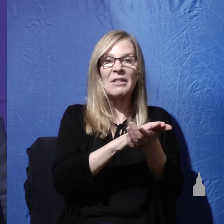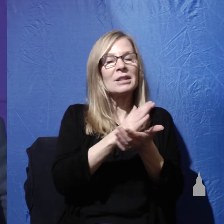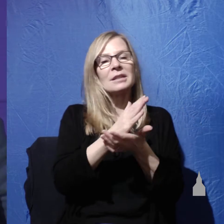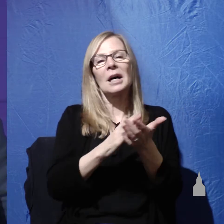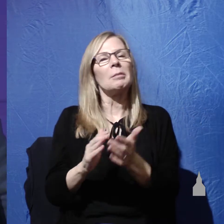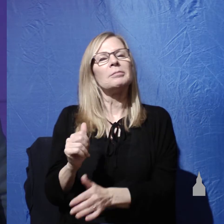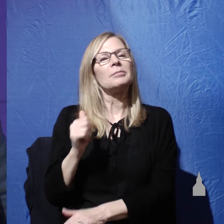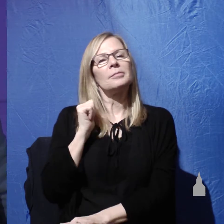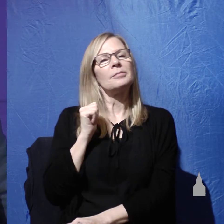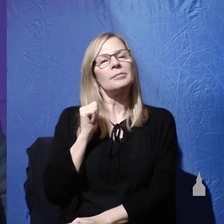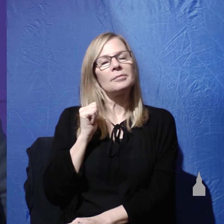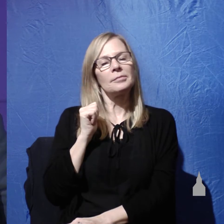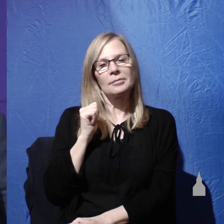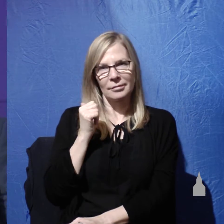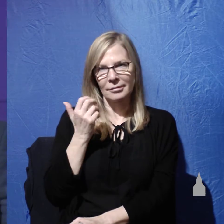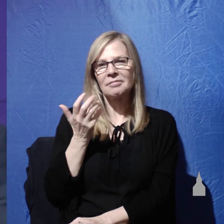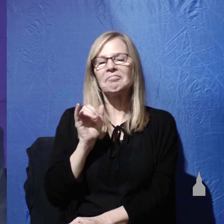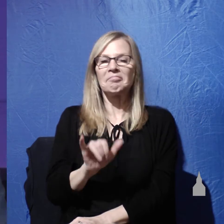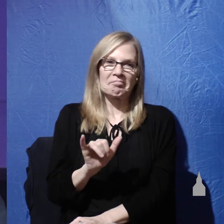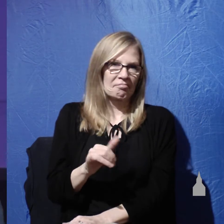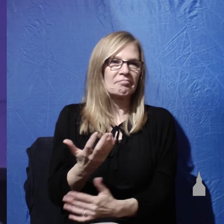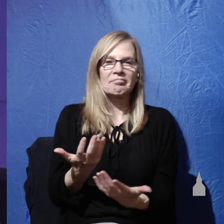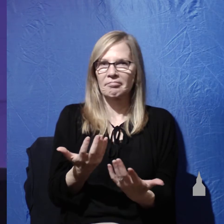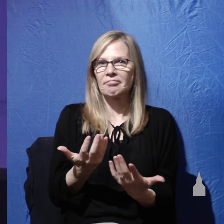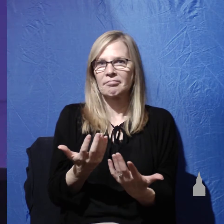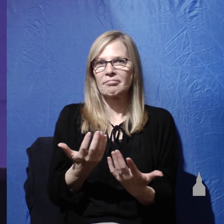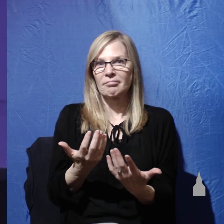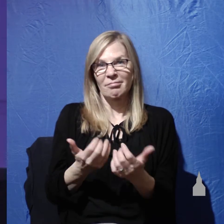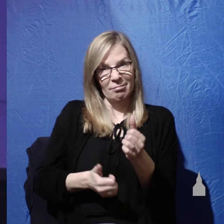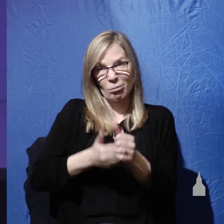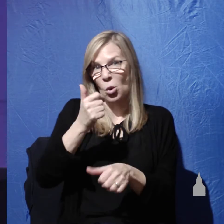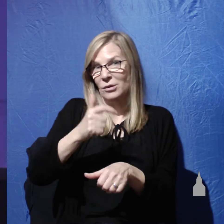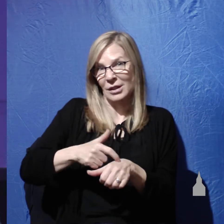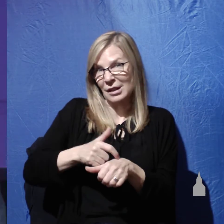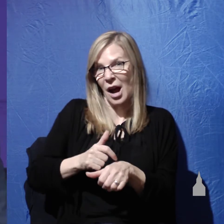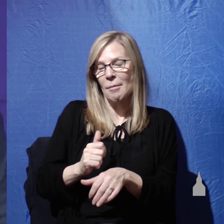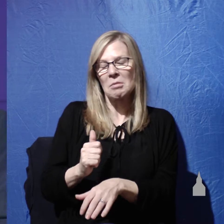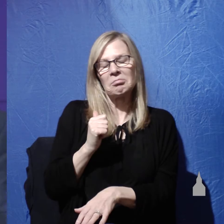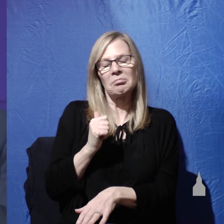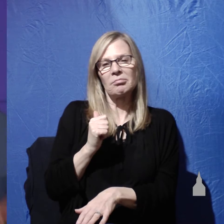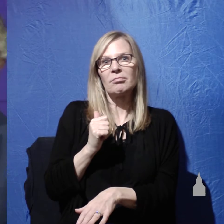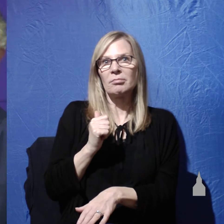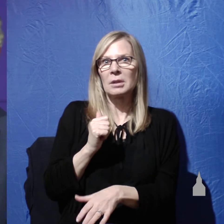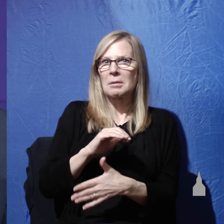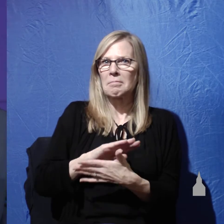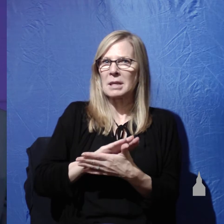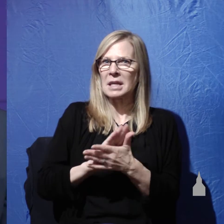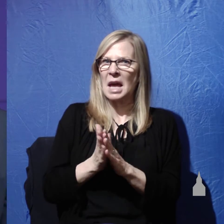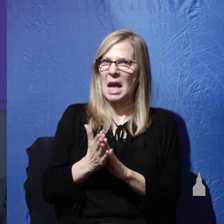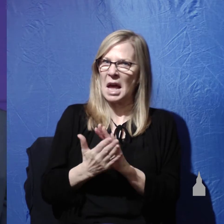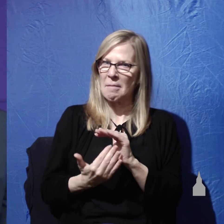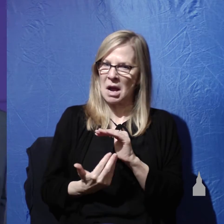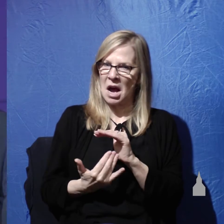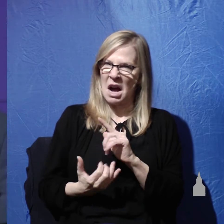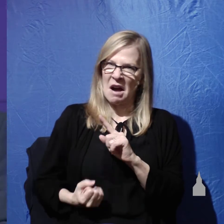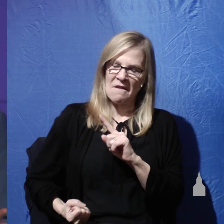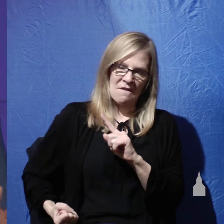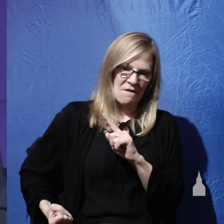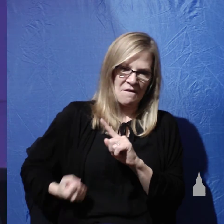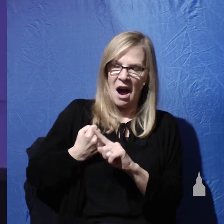some would not believe. And much of the time, those who didn't believe turned violent